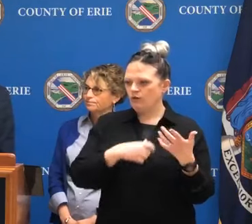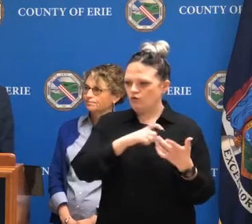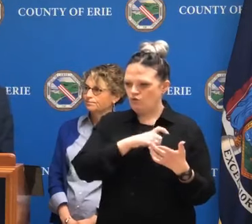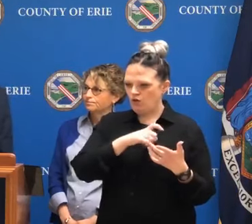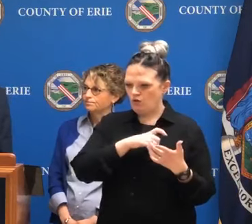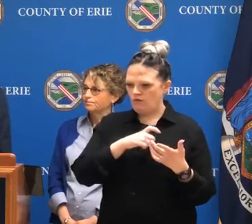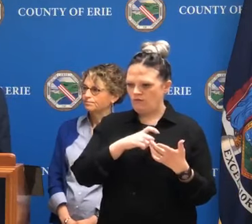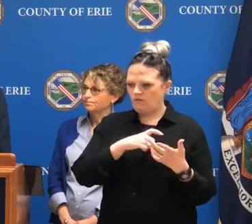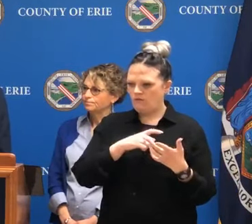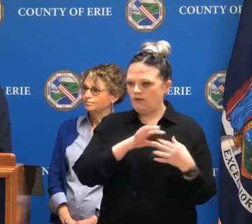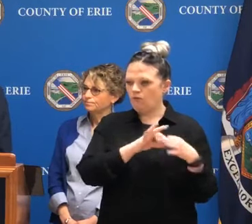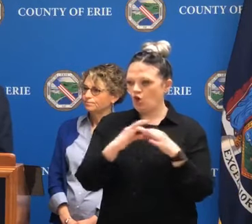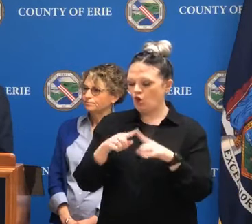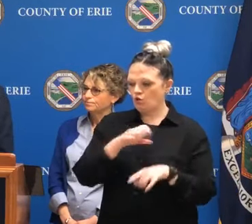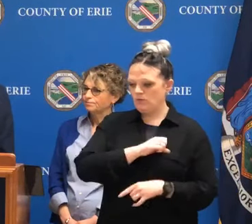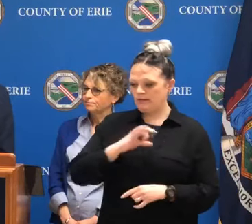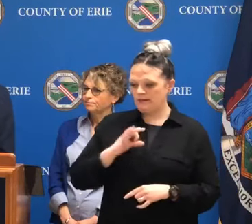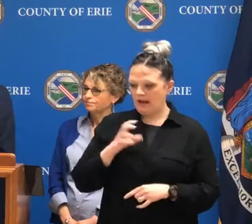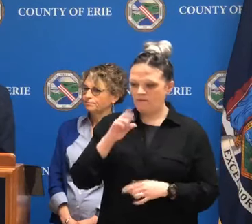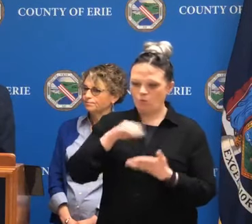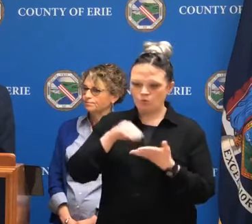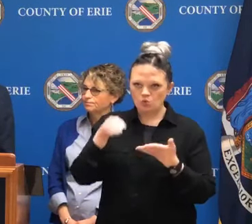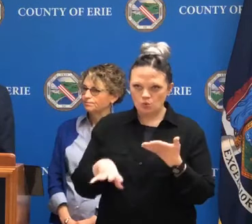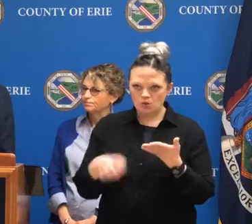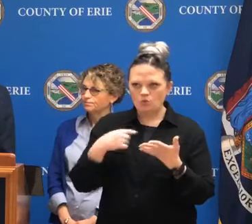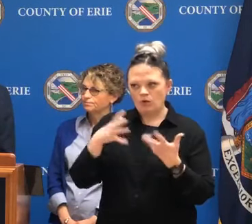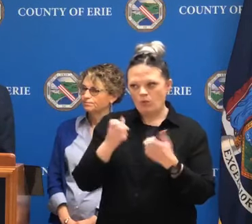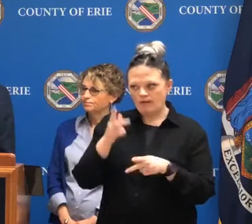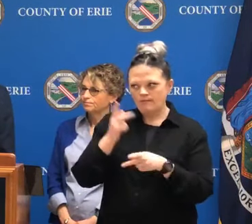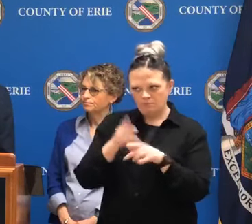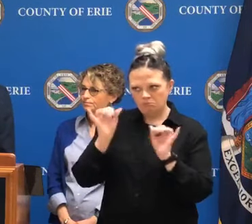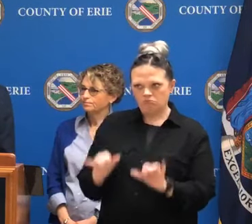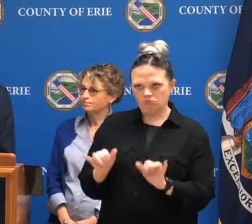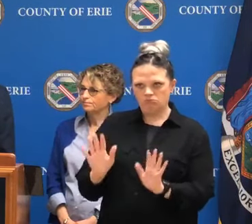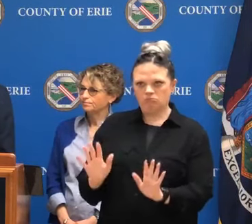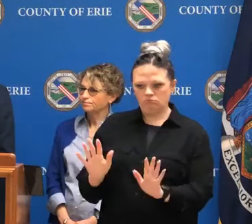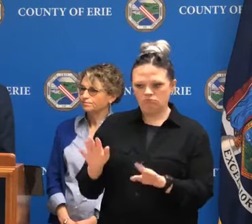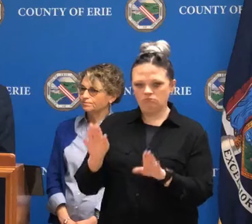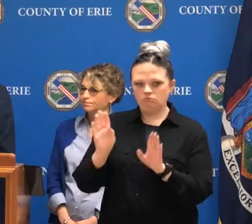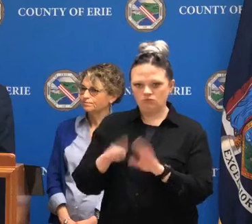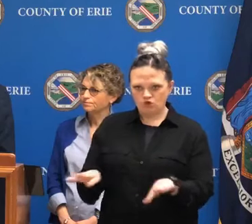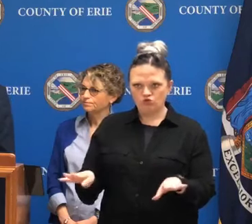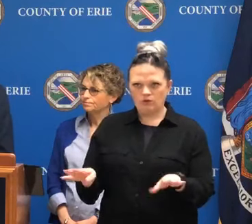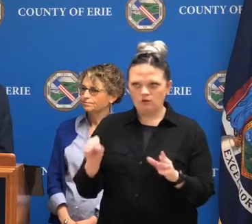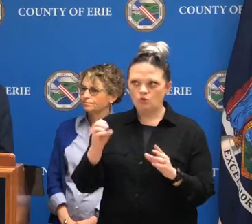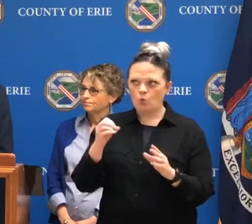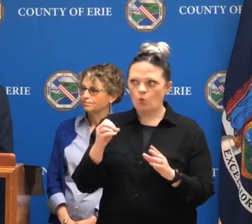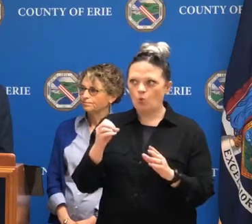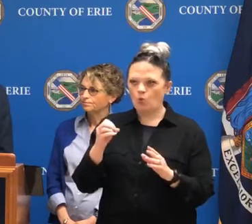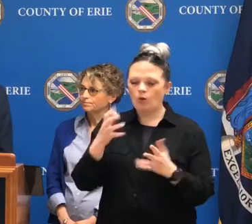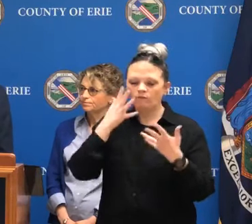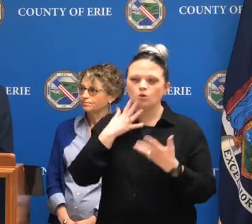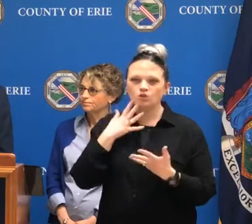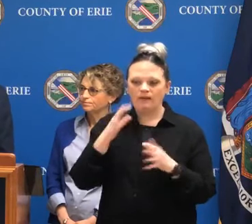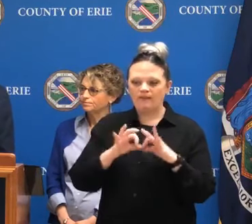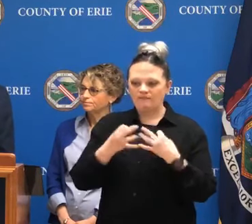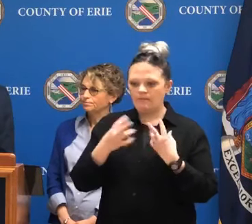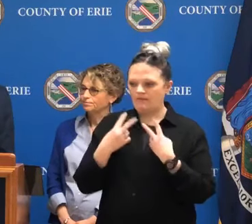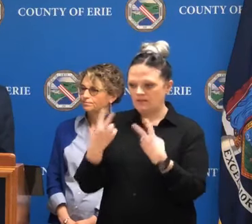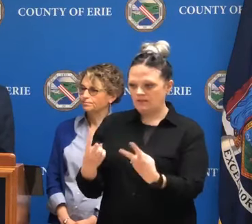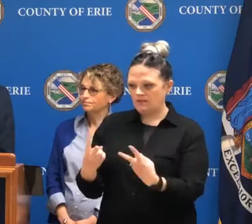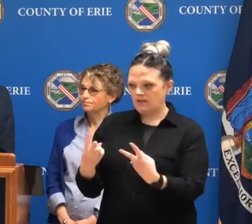with regards to staff or students, and we want to keep it that way, children. So unfortunately, family